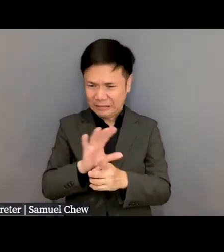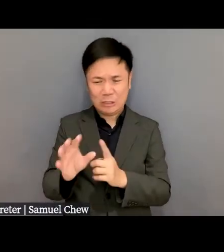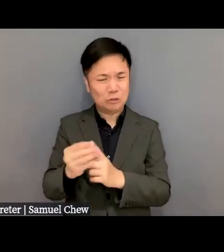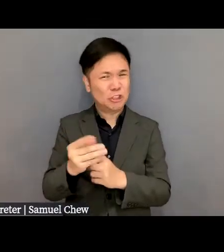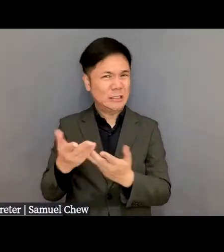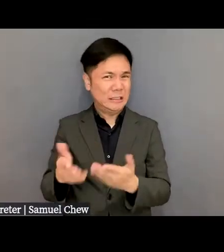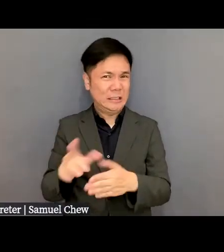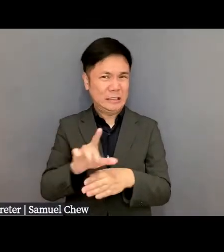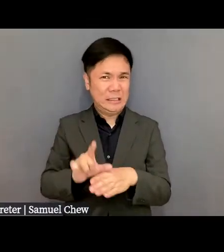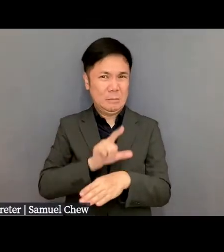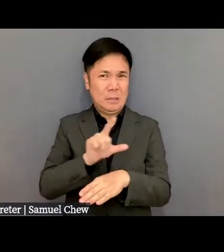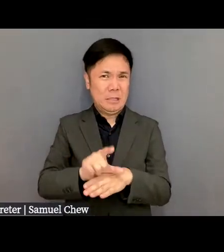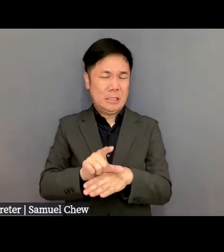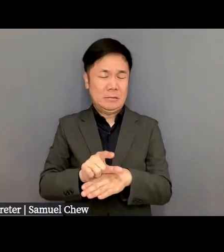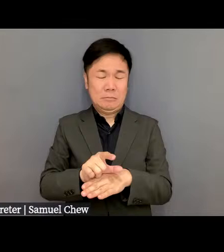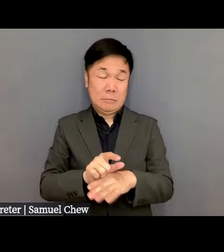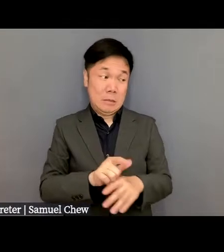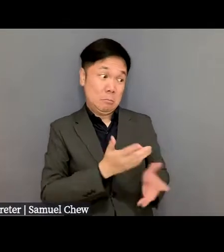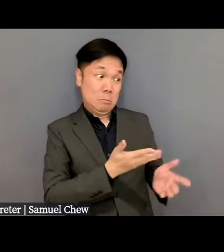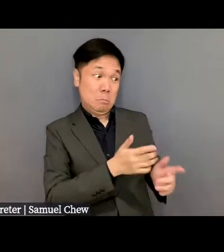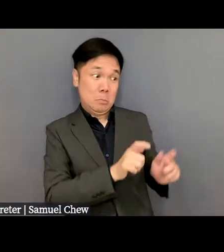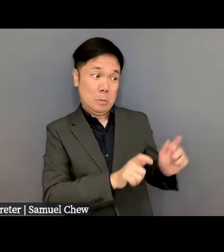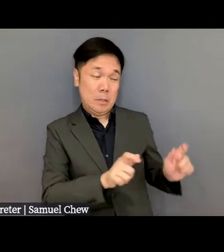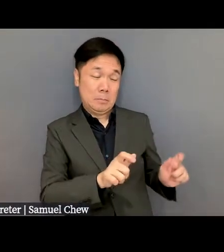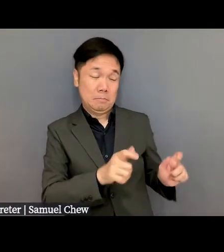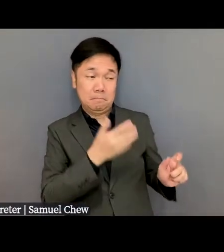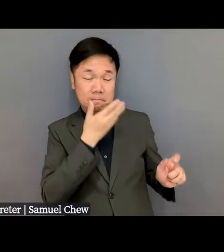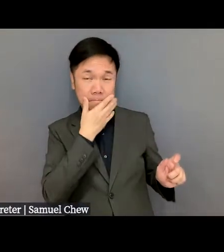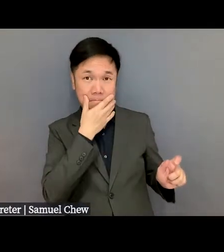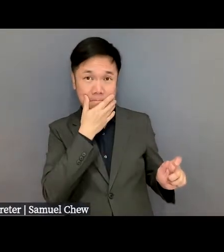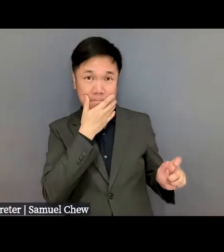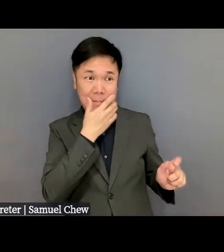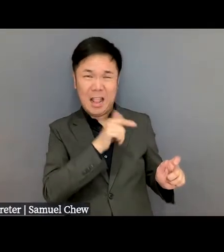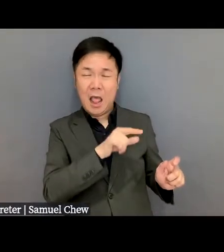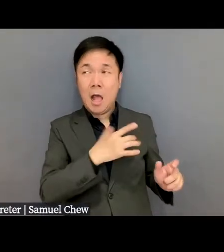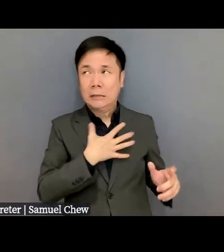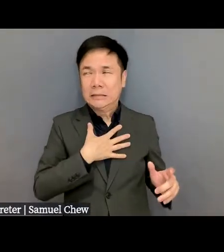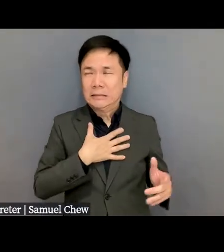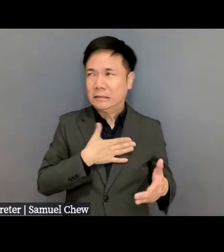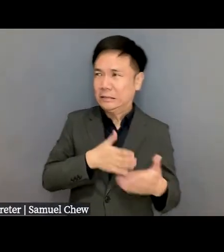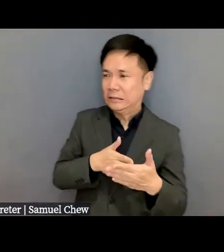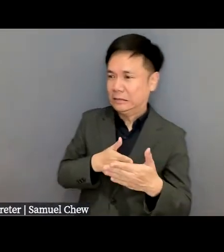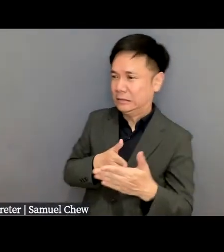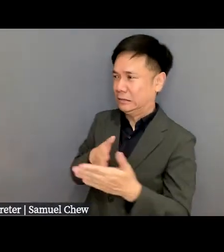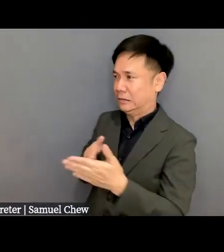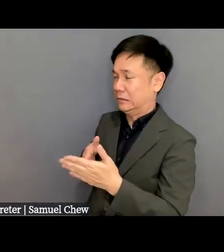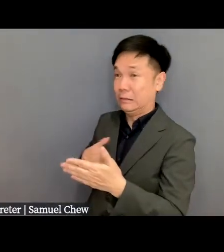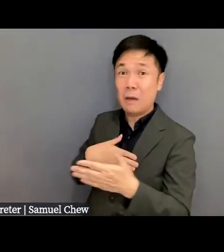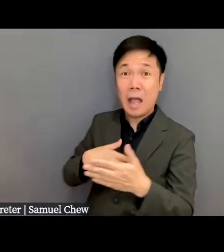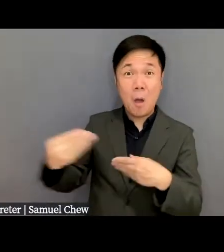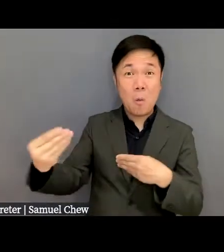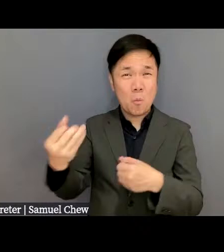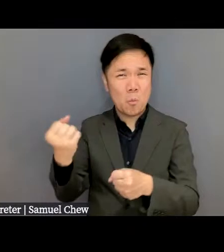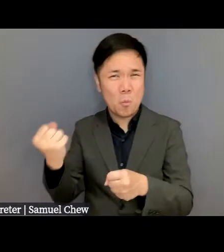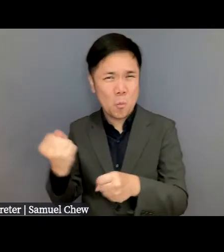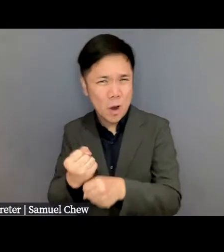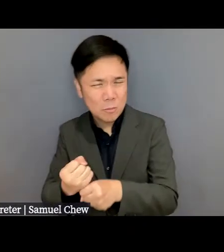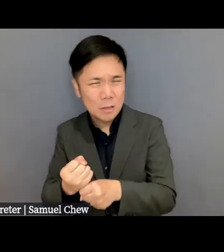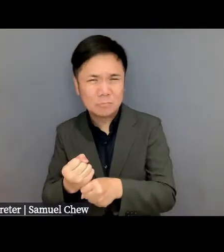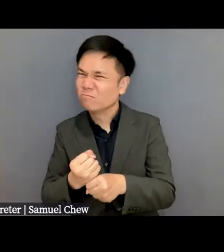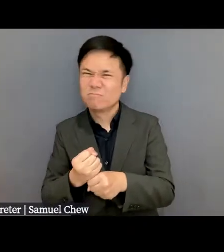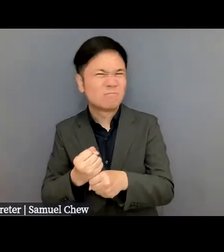Some of the women are culturally limited from going out to work within